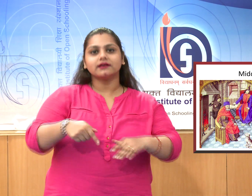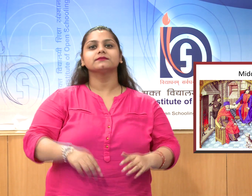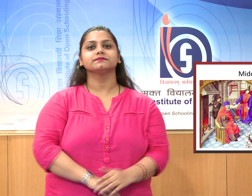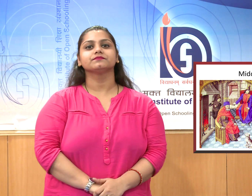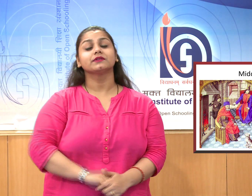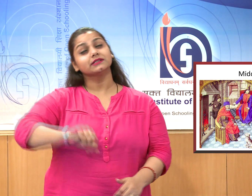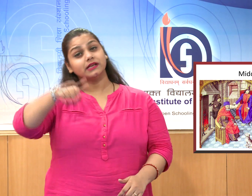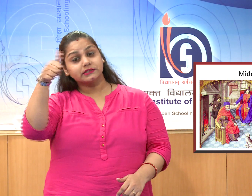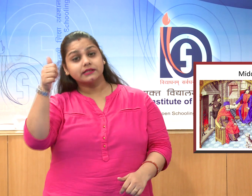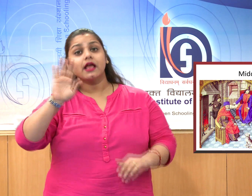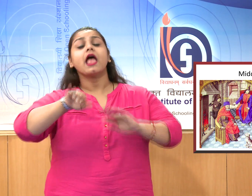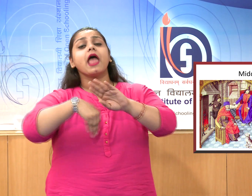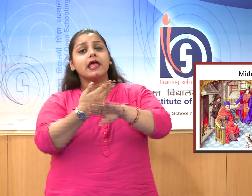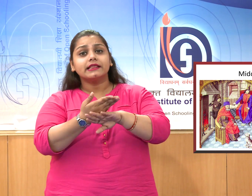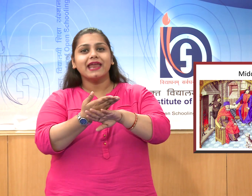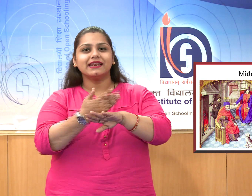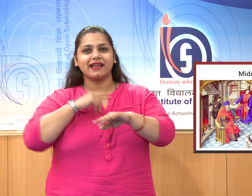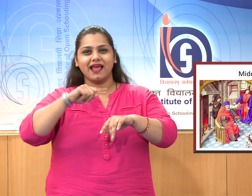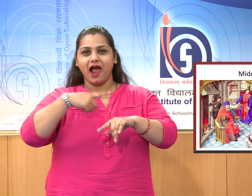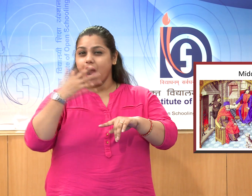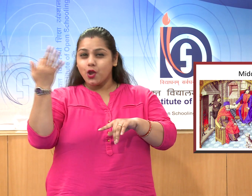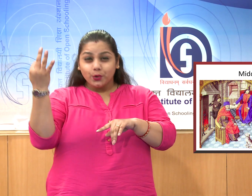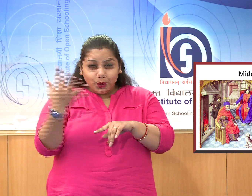and came before the modern period.